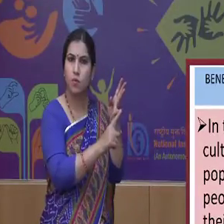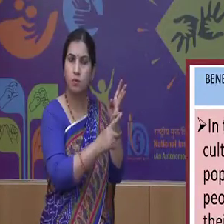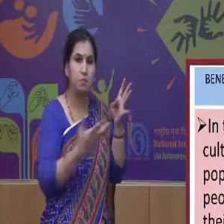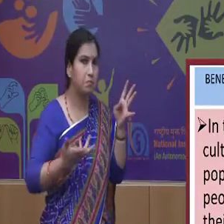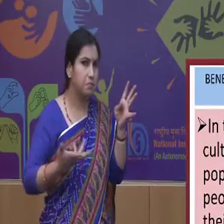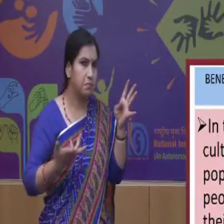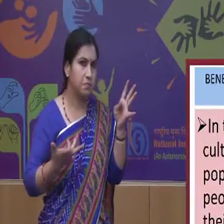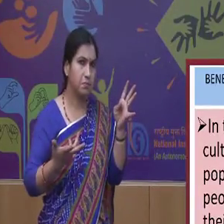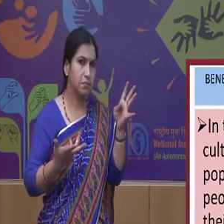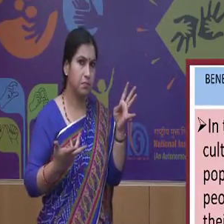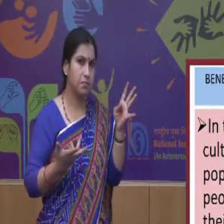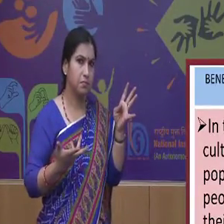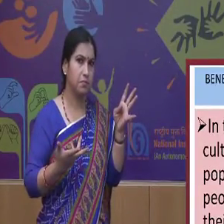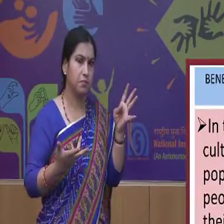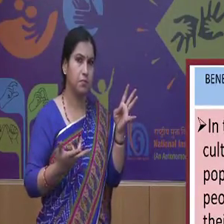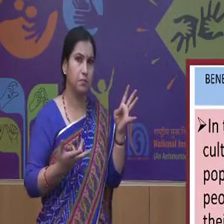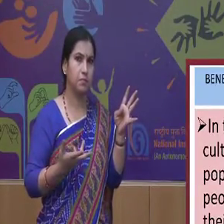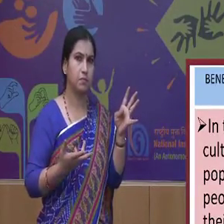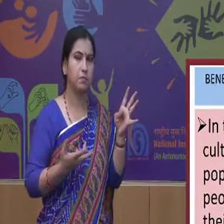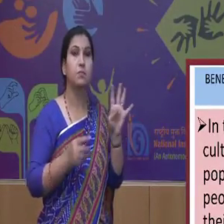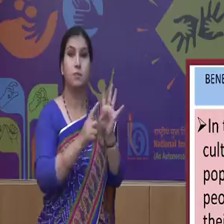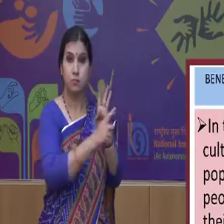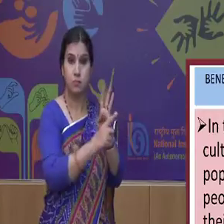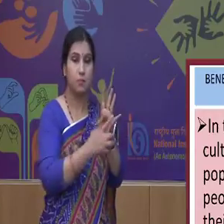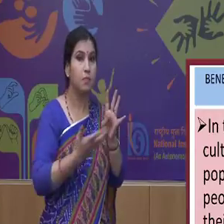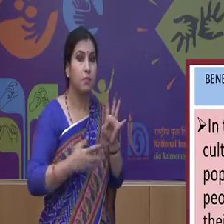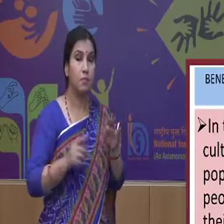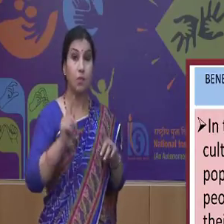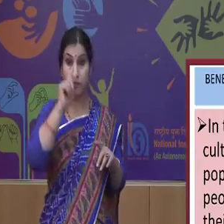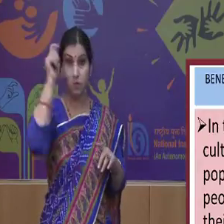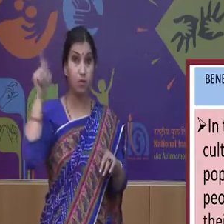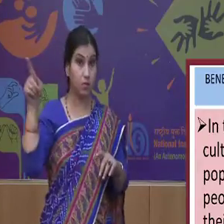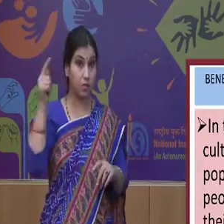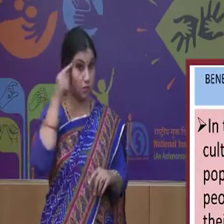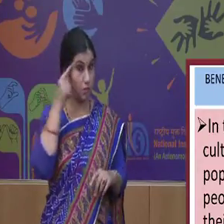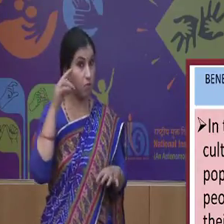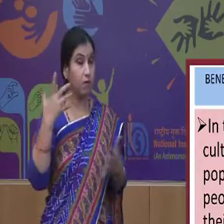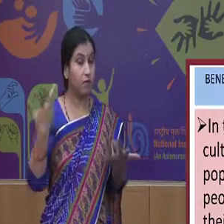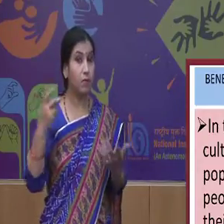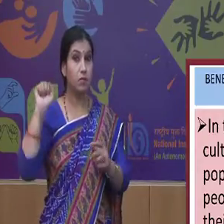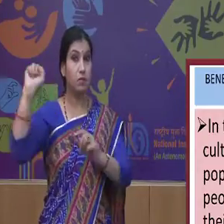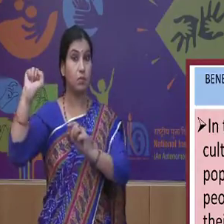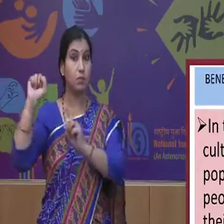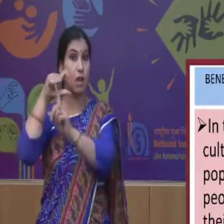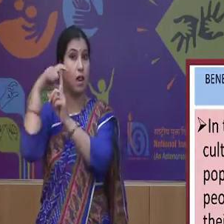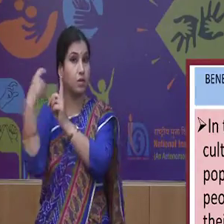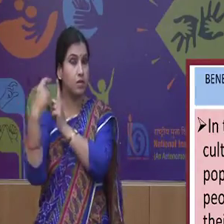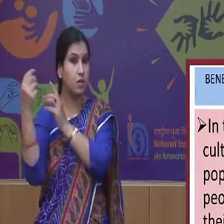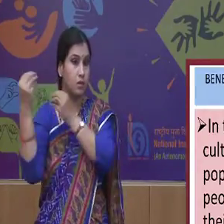Fourth, in fact, the British thought that as British culture will become